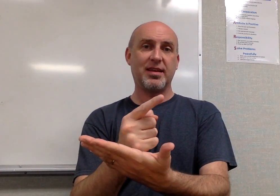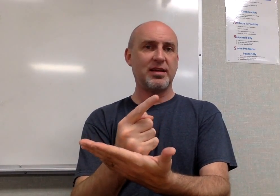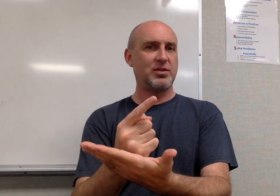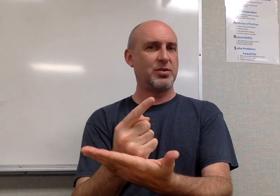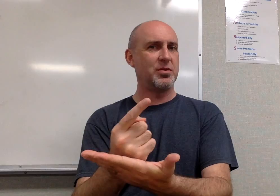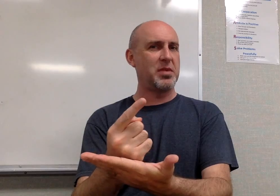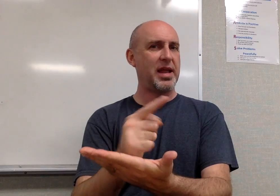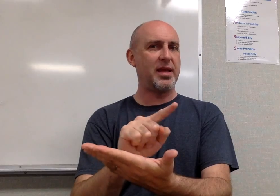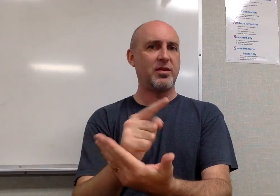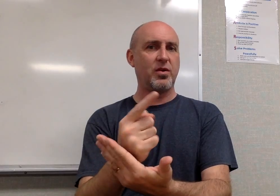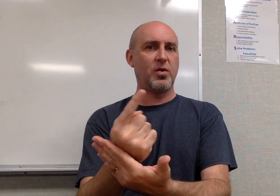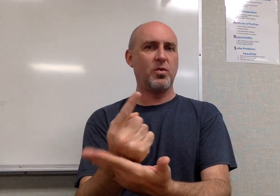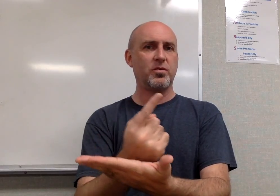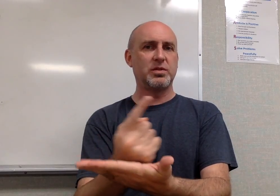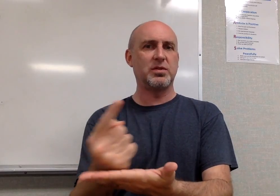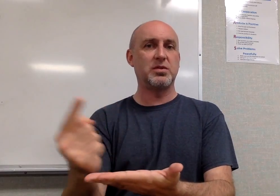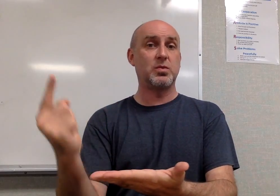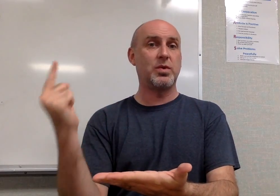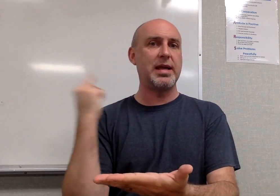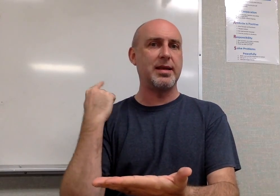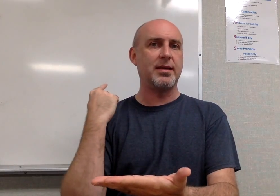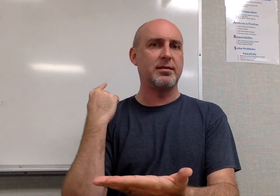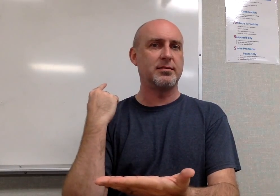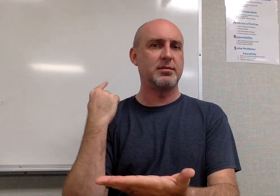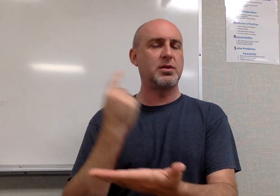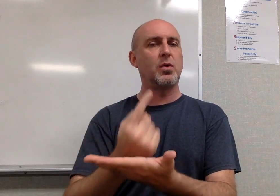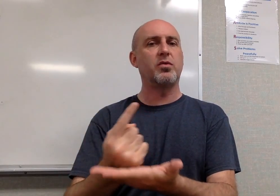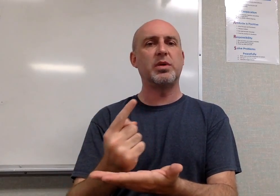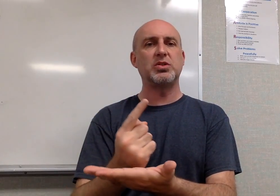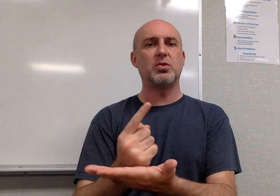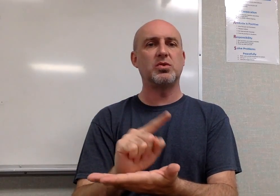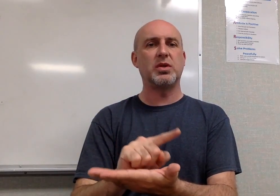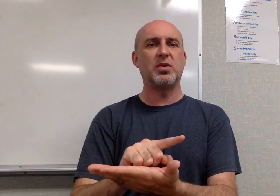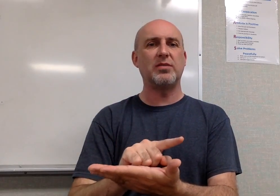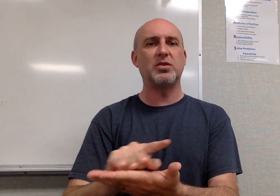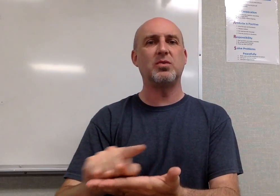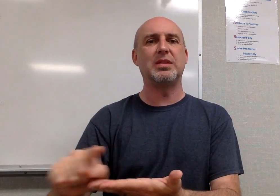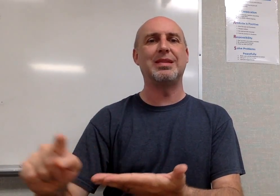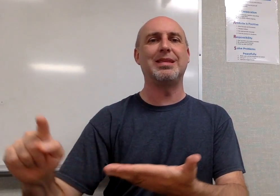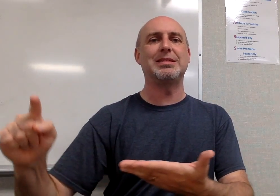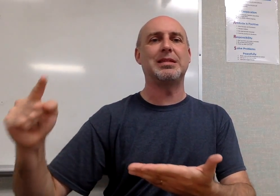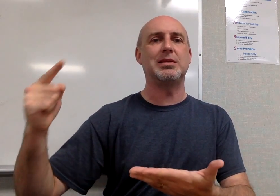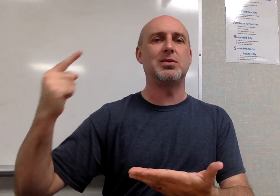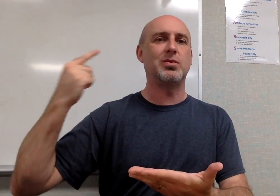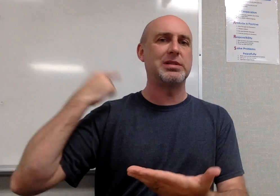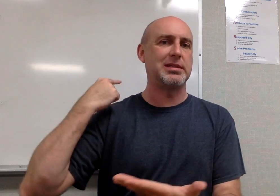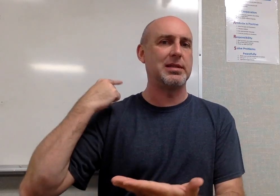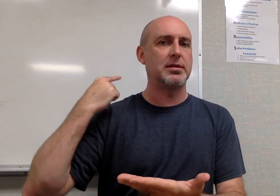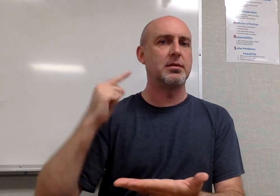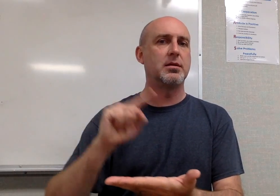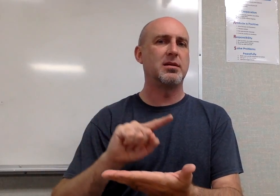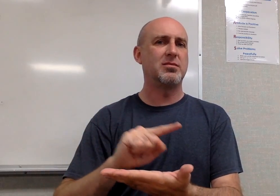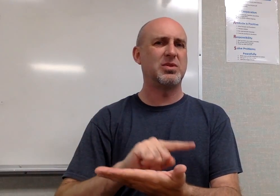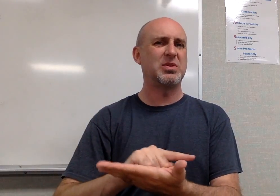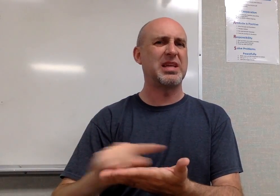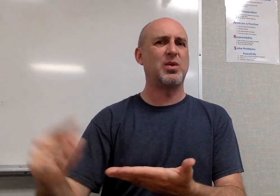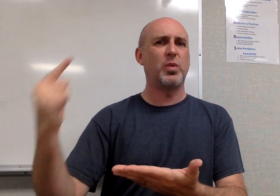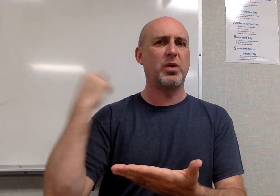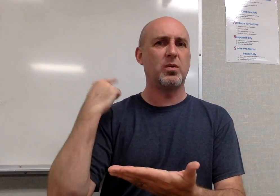I turn my hand over so that it's ready to go over my shoulder, so I don't have to do this and then twist it, which looks kind of weird 1